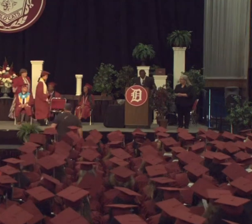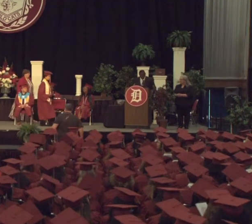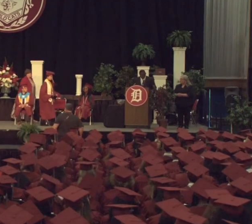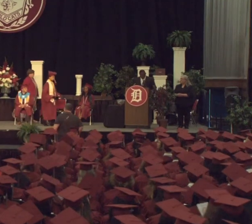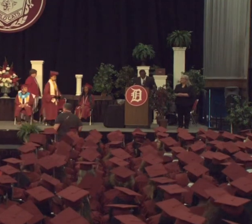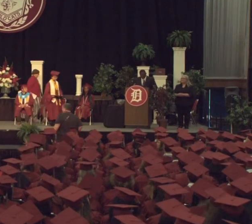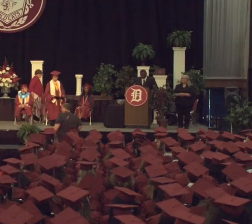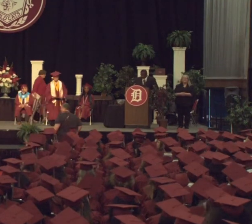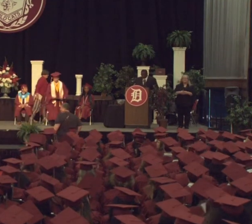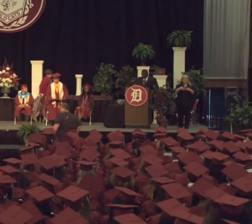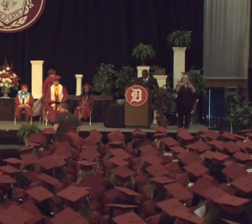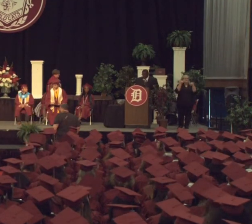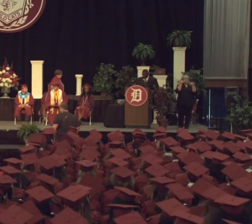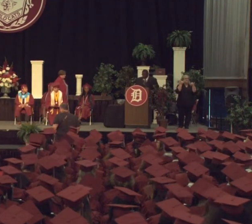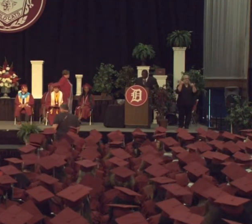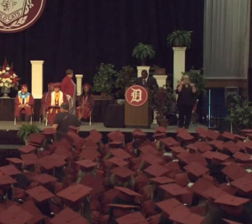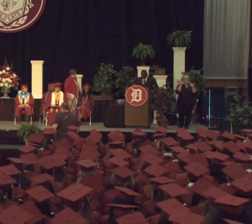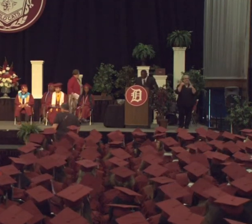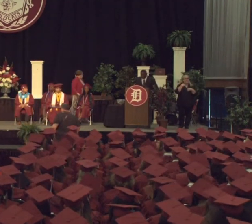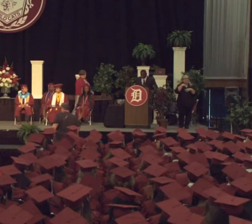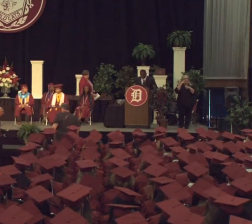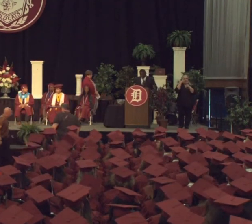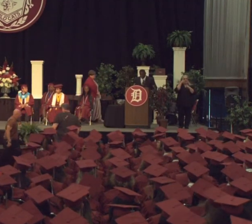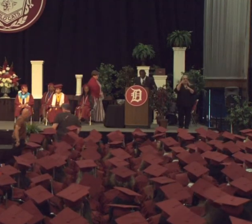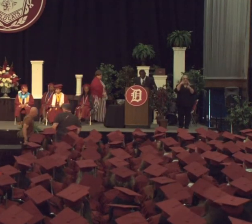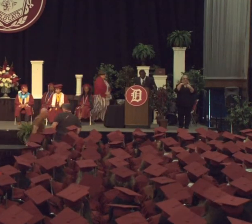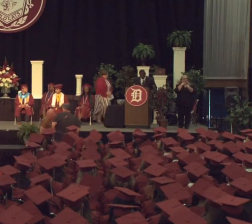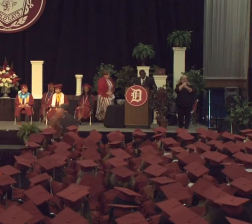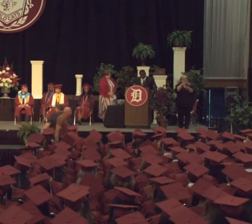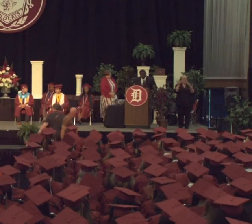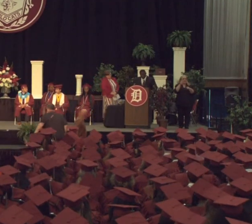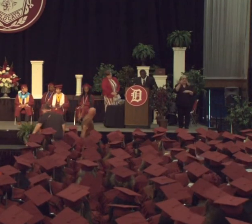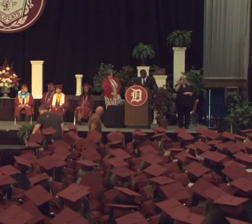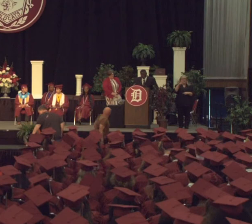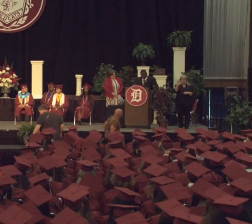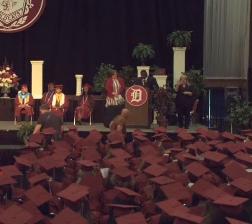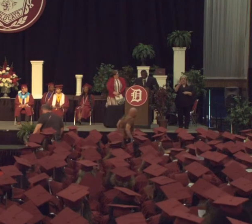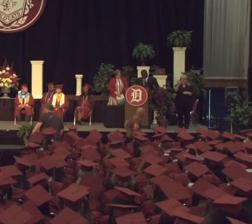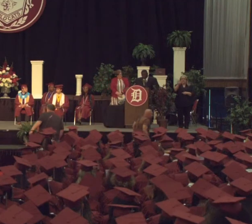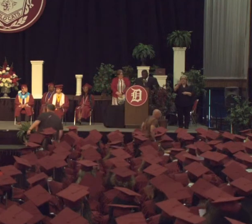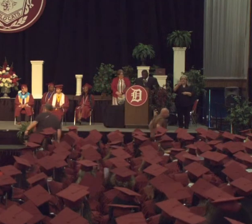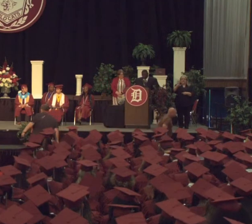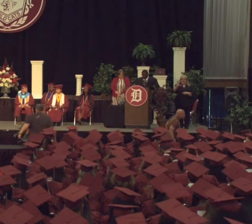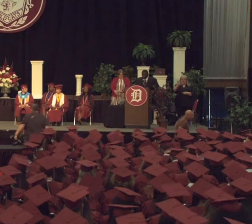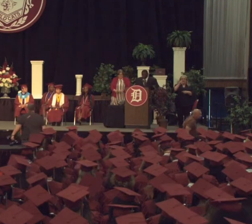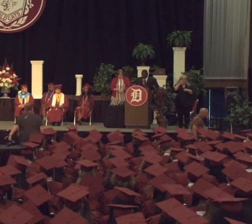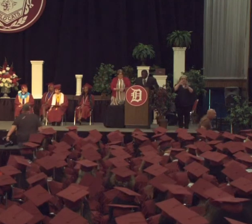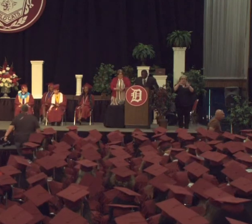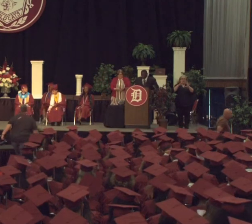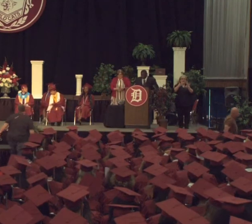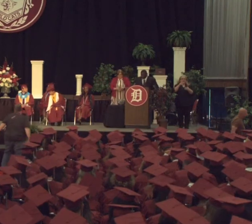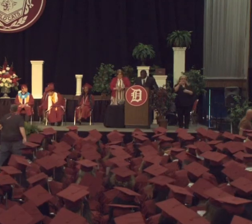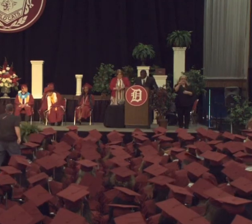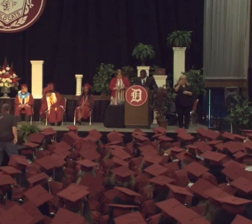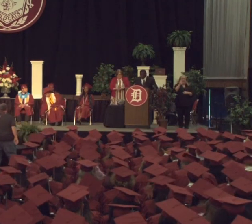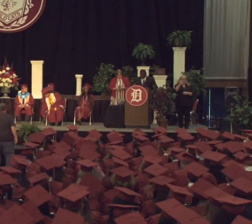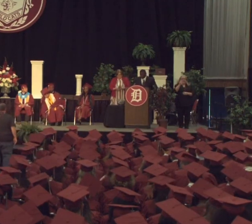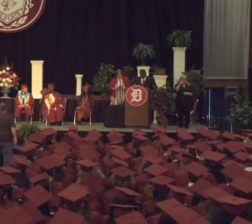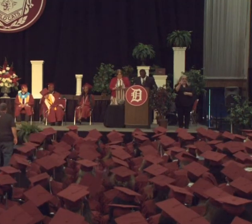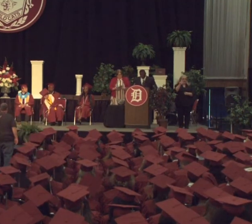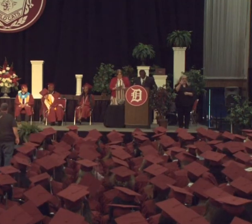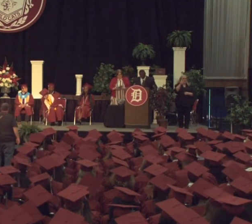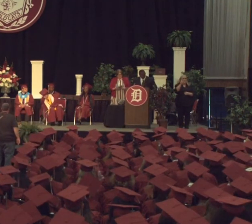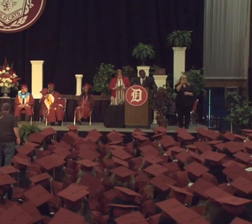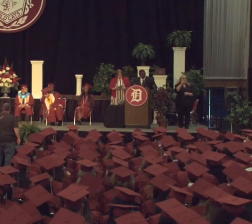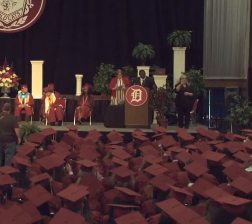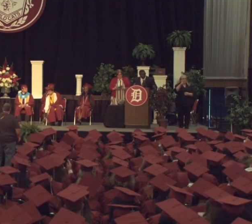And at this time, I'm honored to announce the Destrehan High School valedictorian for the class of 2023,